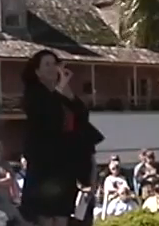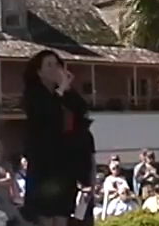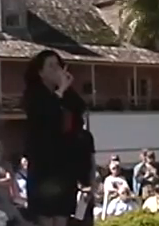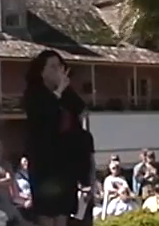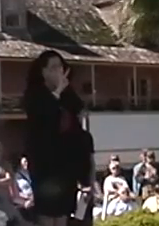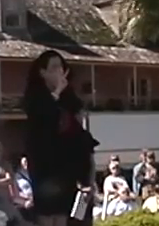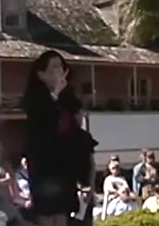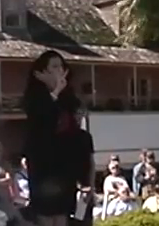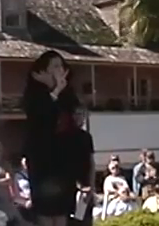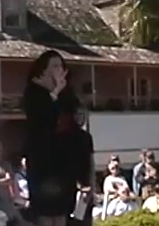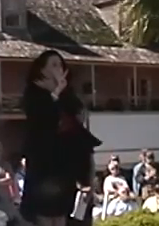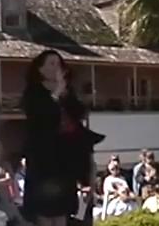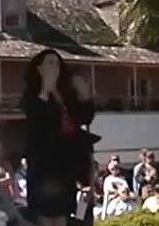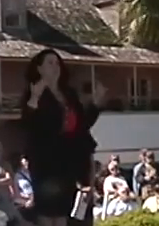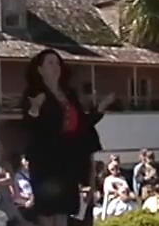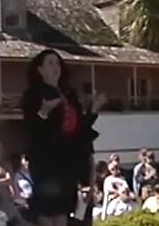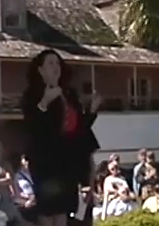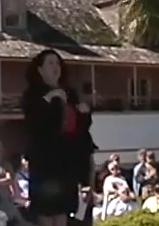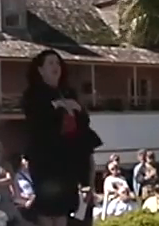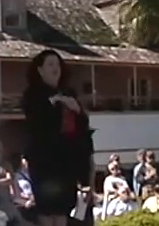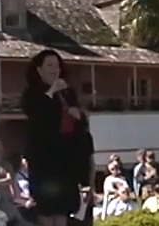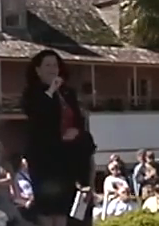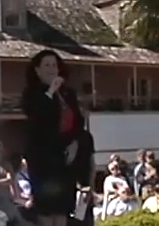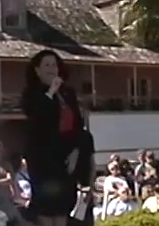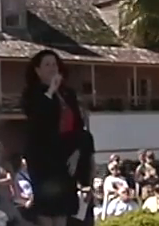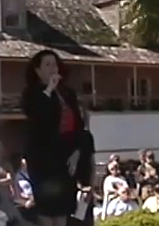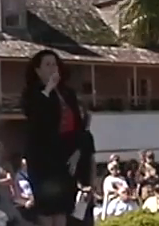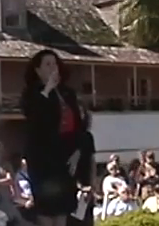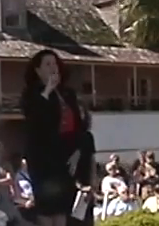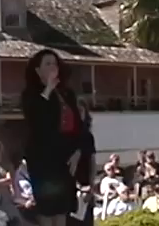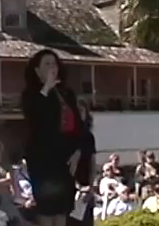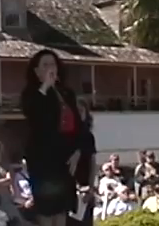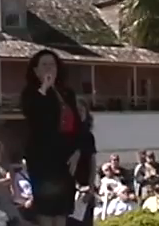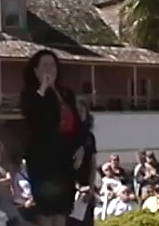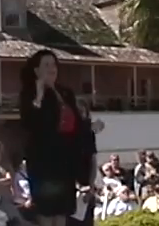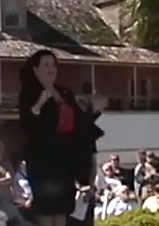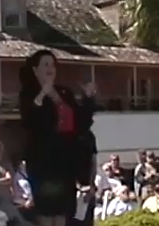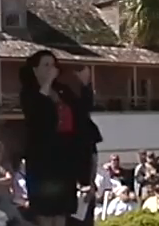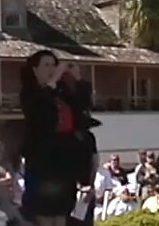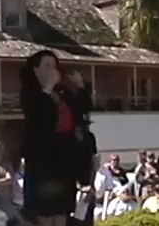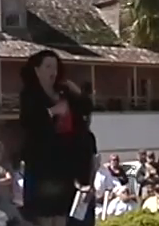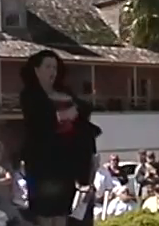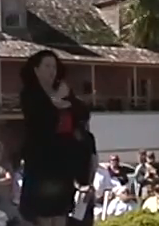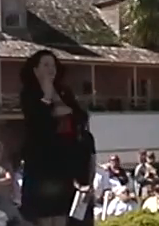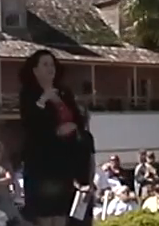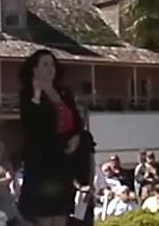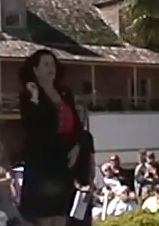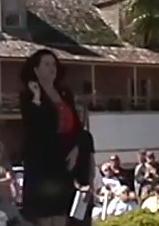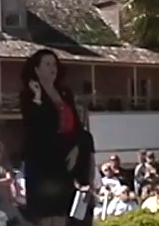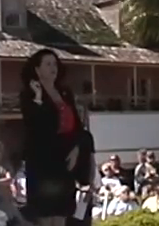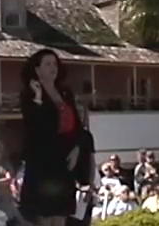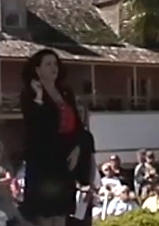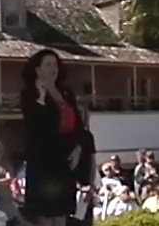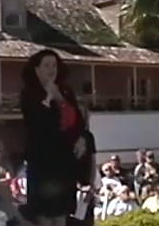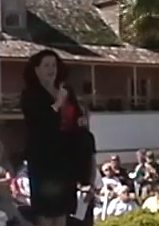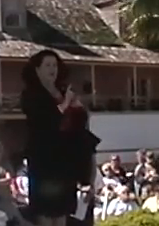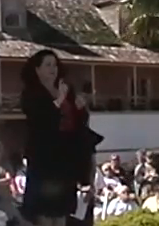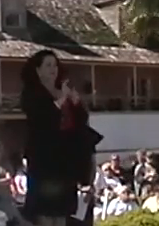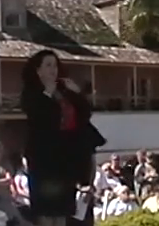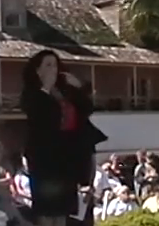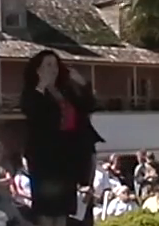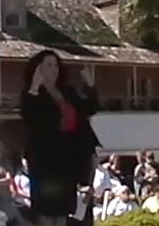1794 here in San Marcos Castle under the Spaniards, and is an icon of Puerto